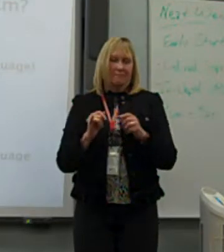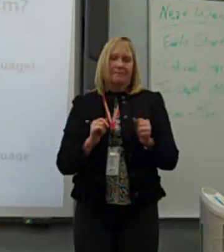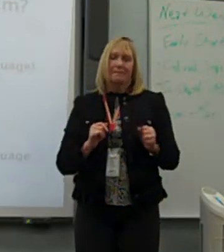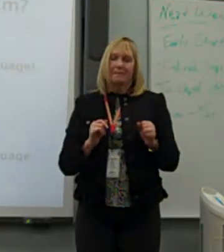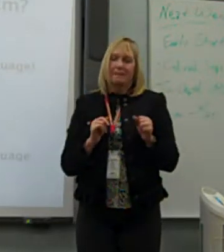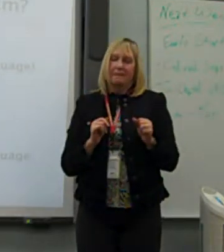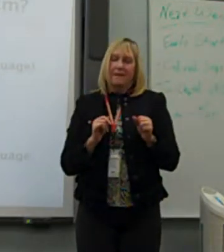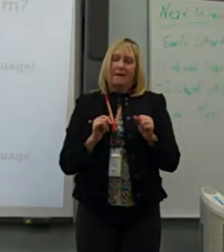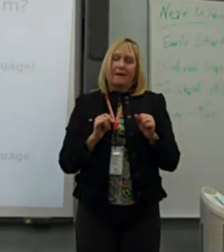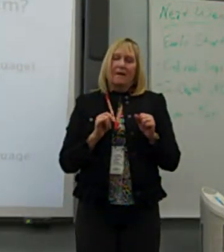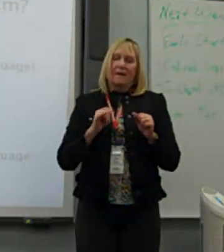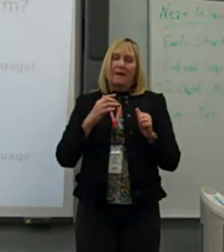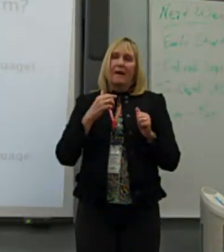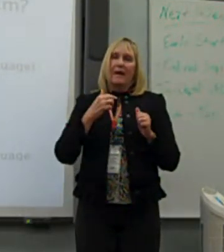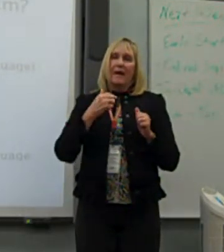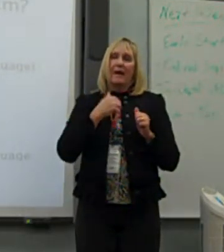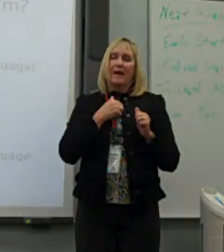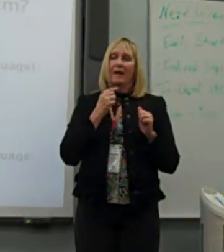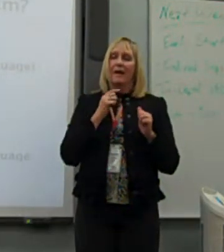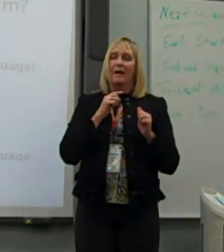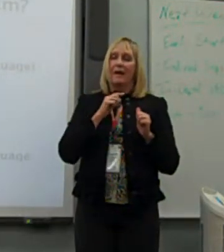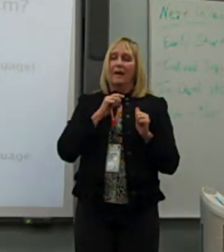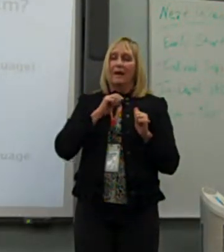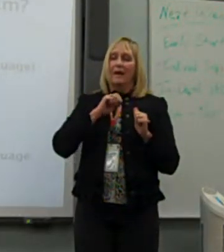So it was 1 week of training, and then I had 1 week at an internship.